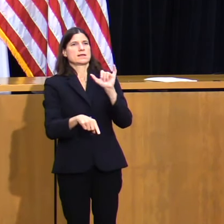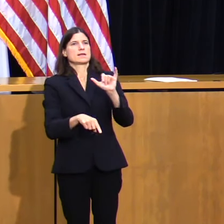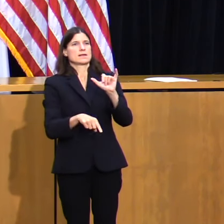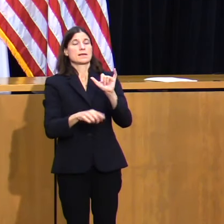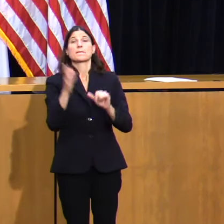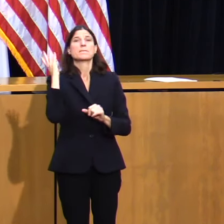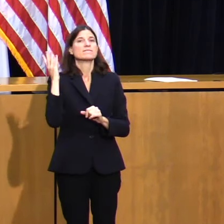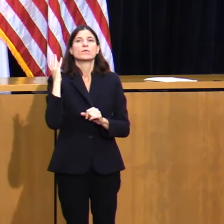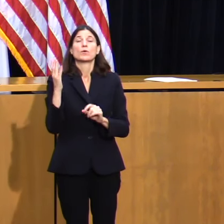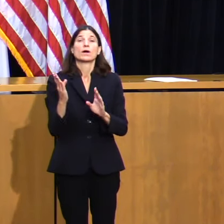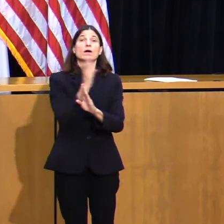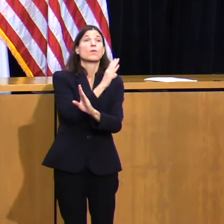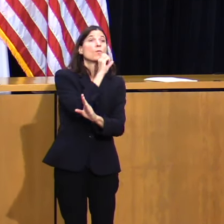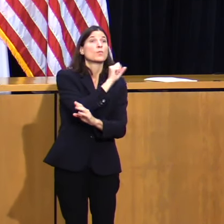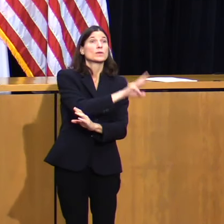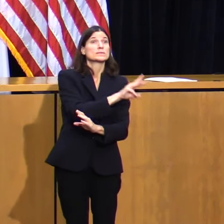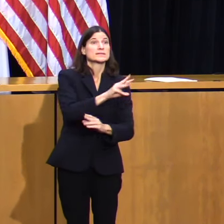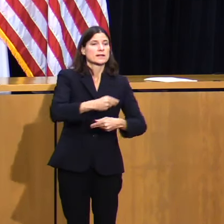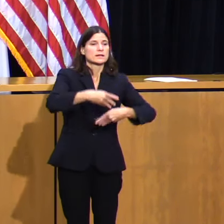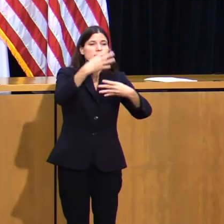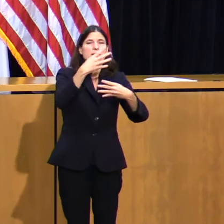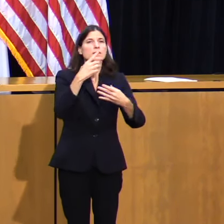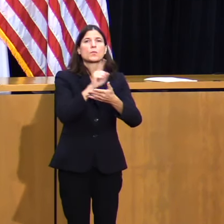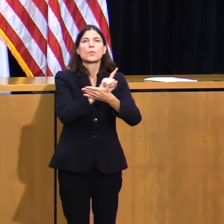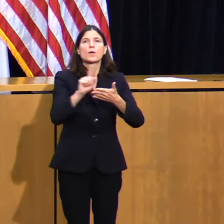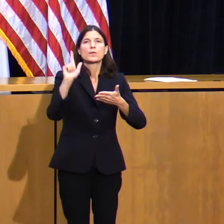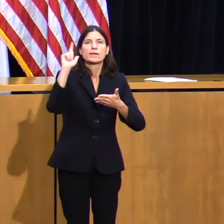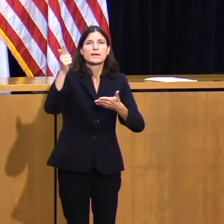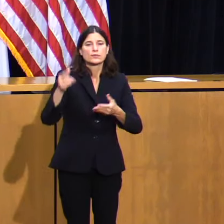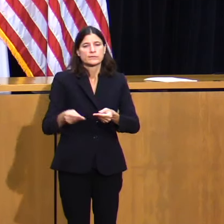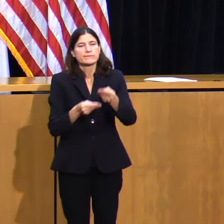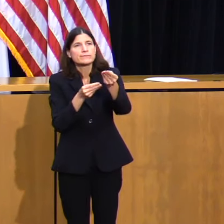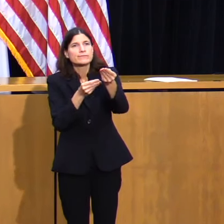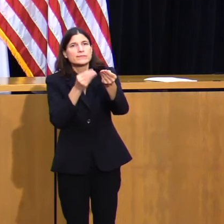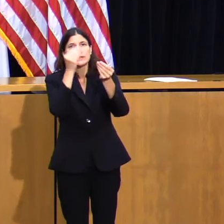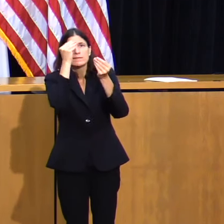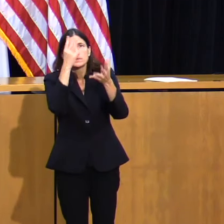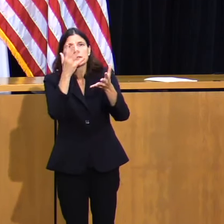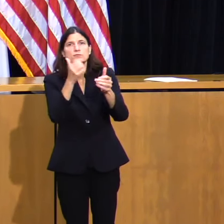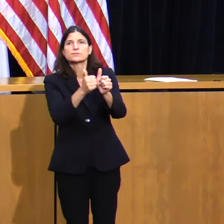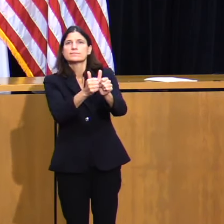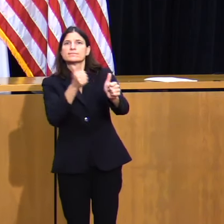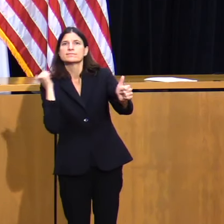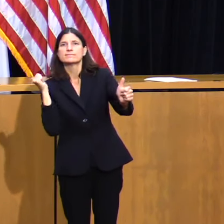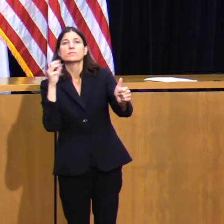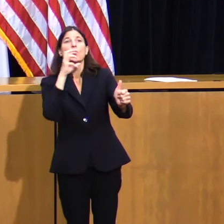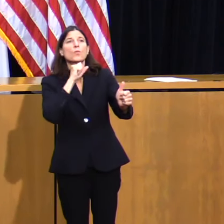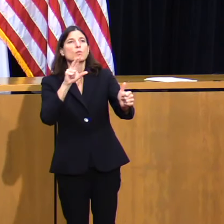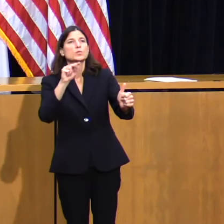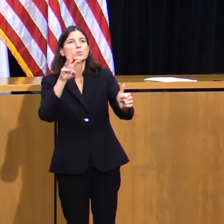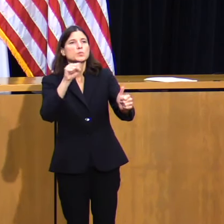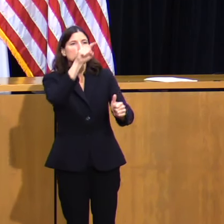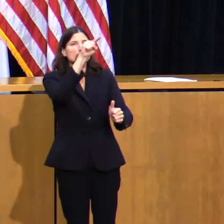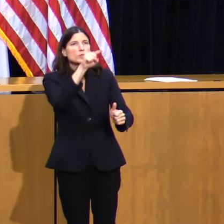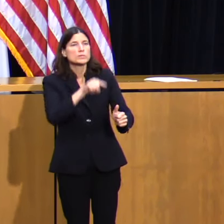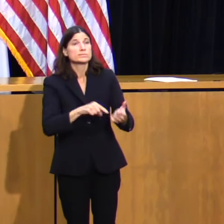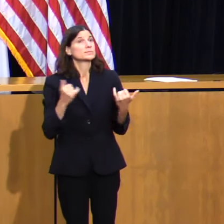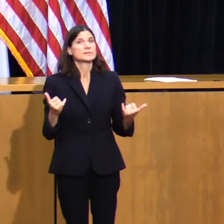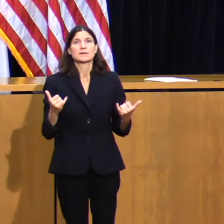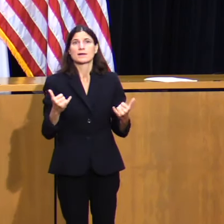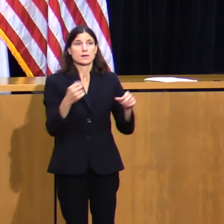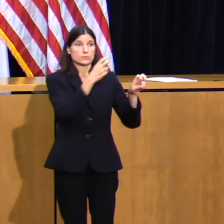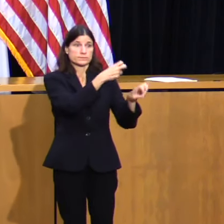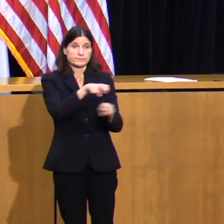students return to Massachusetts colleges and universities. Migrating to the cloud is one of a number of planned technological